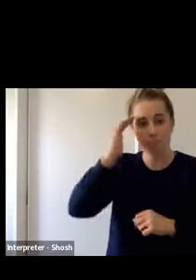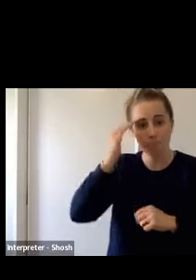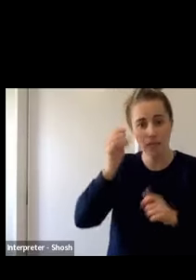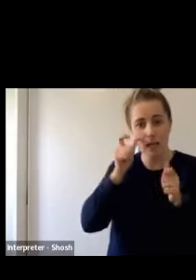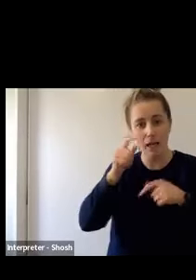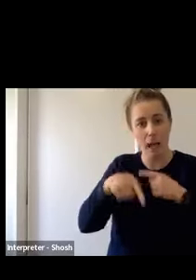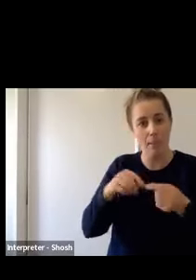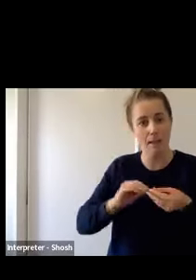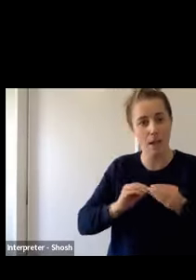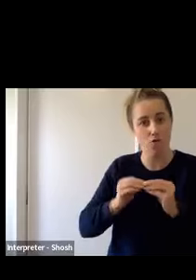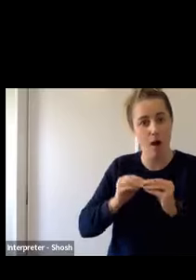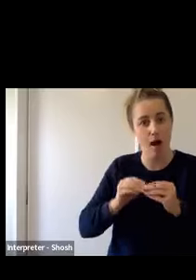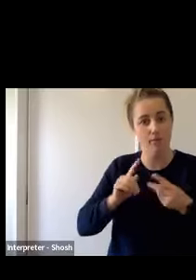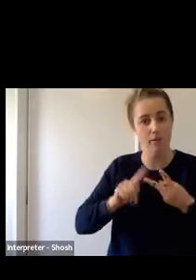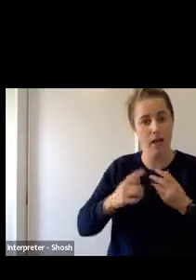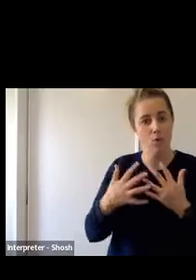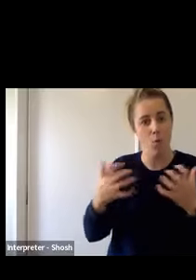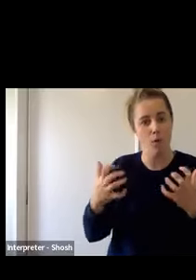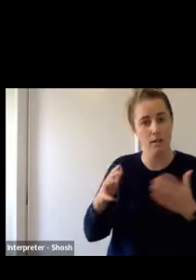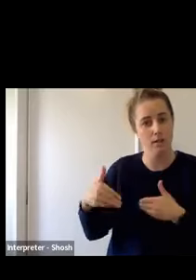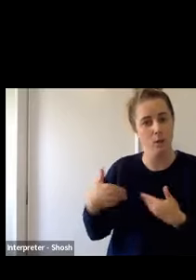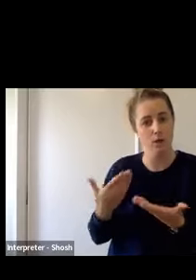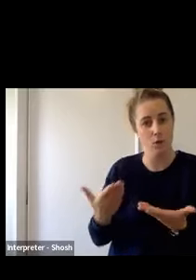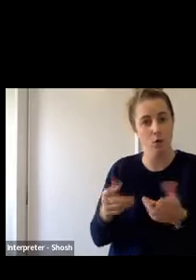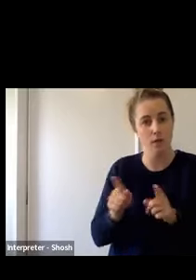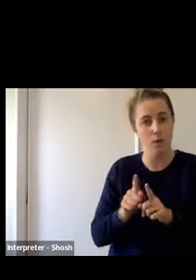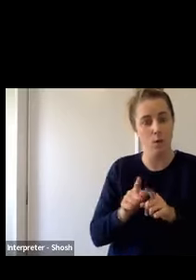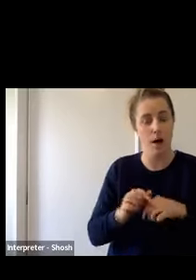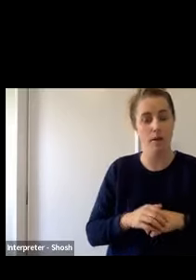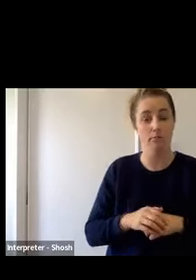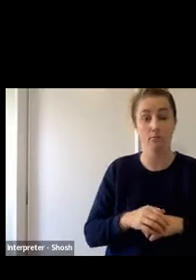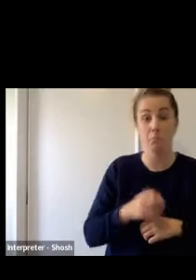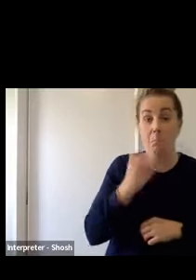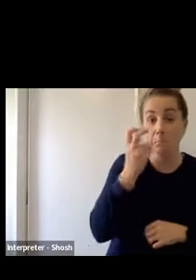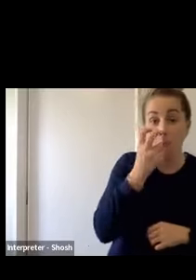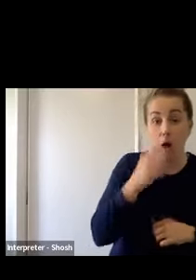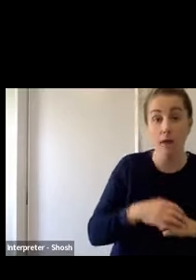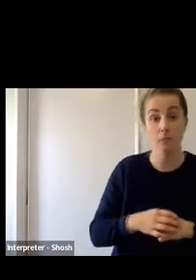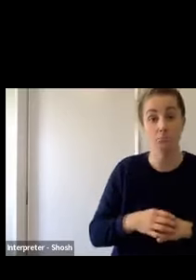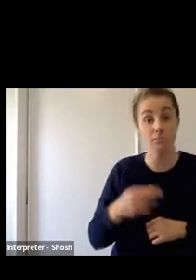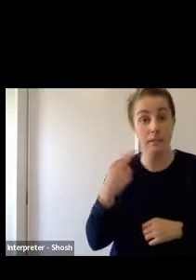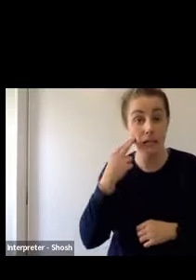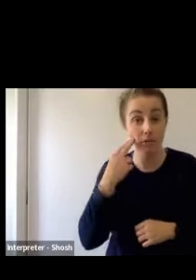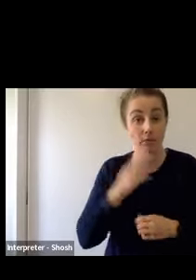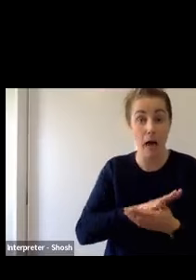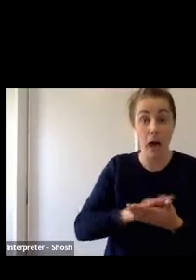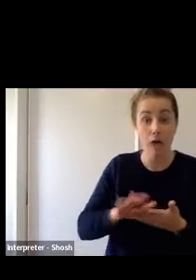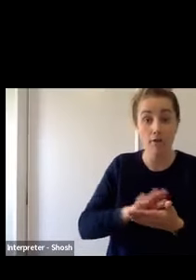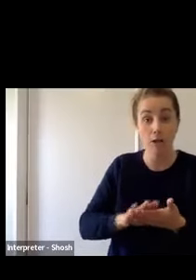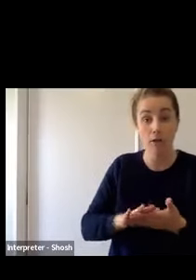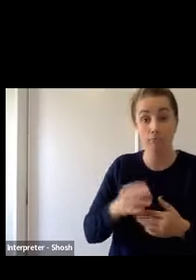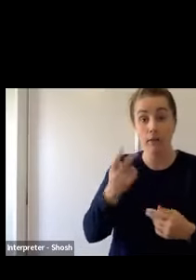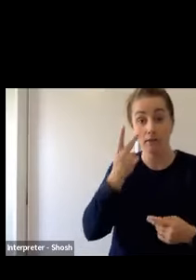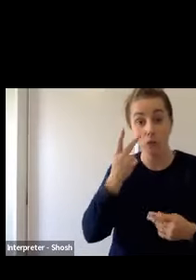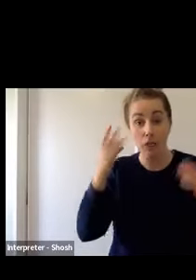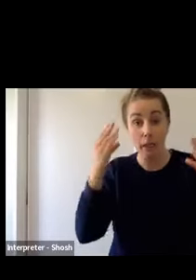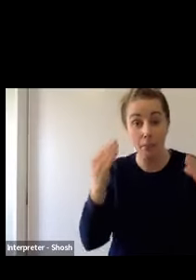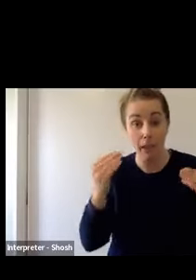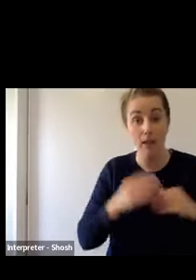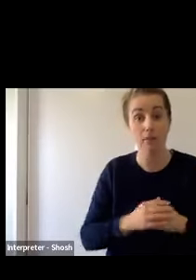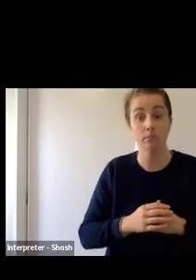craft, and cares about the audiences we serve. Those who are blind, deaf, hard of hearing, visually impaired,